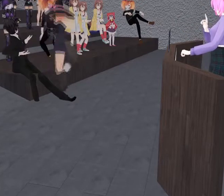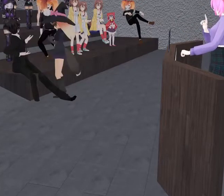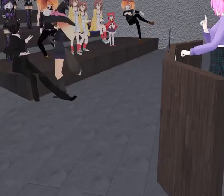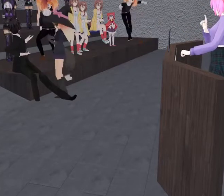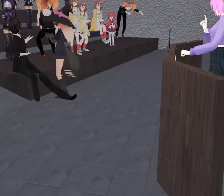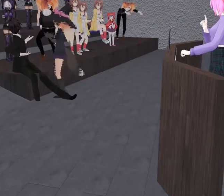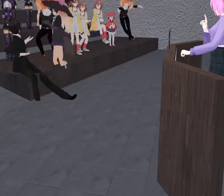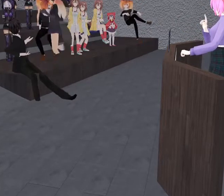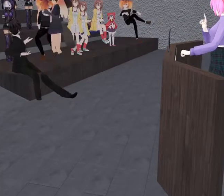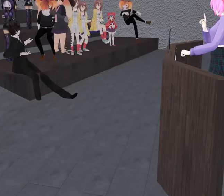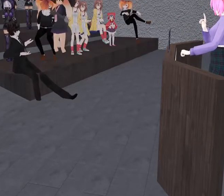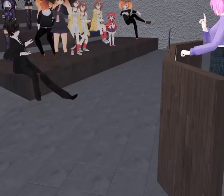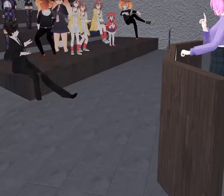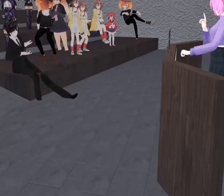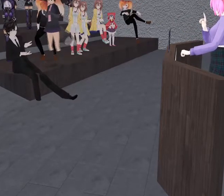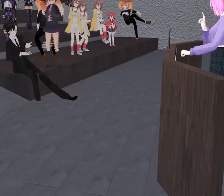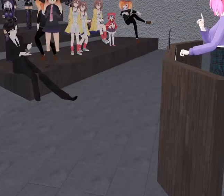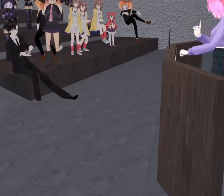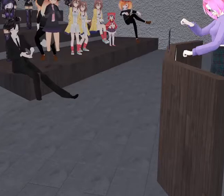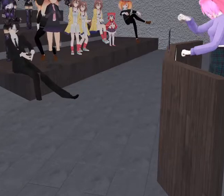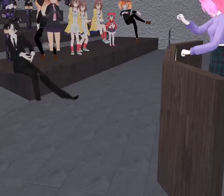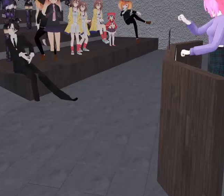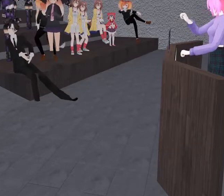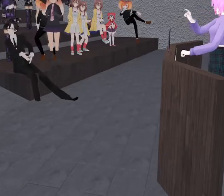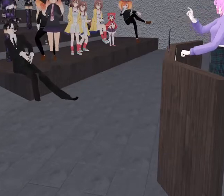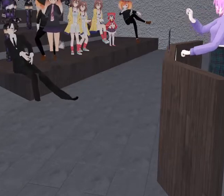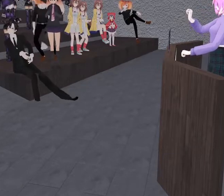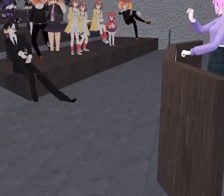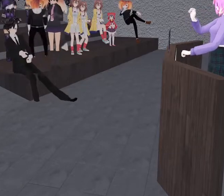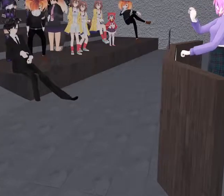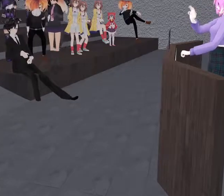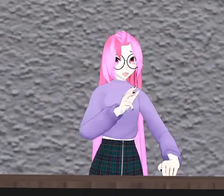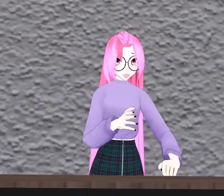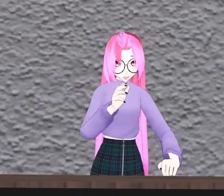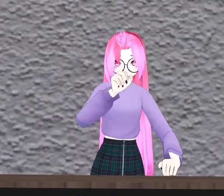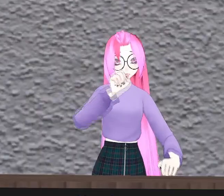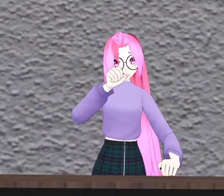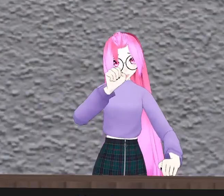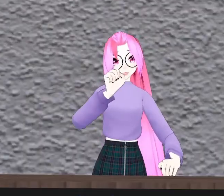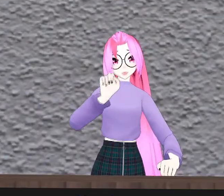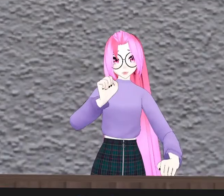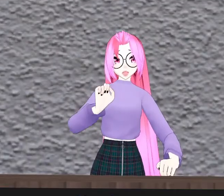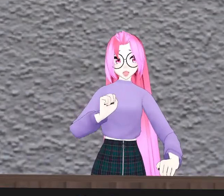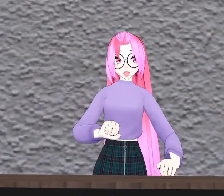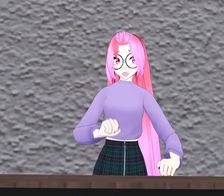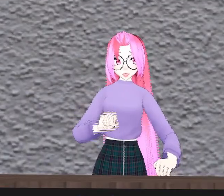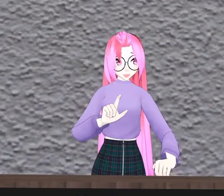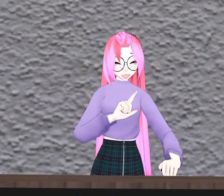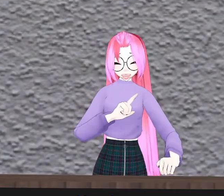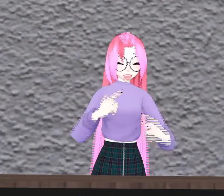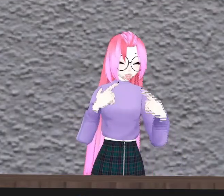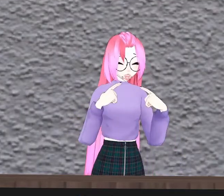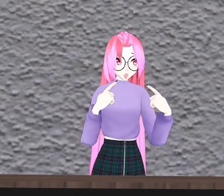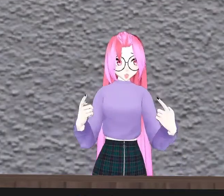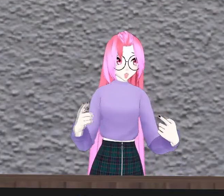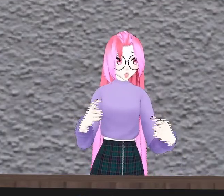make music? Yes, 100%. Yes. In fact, very